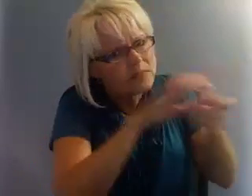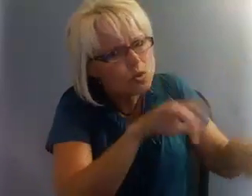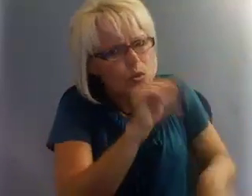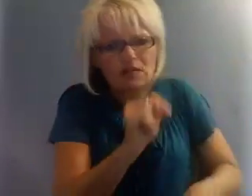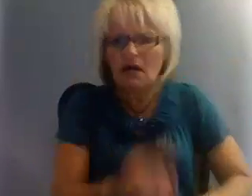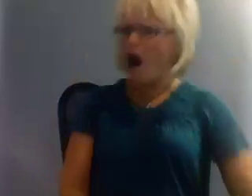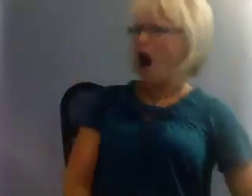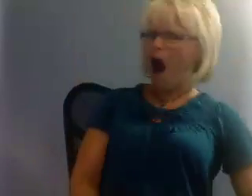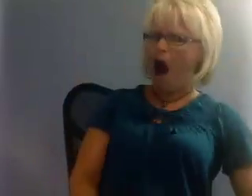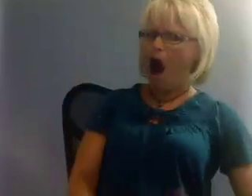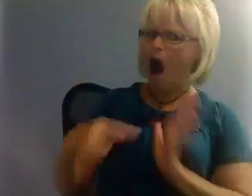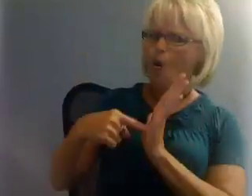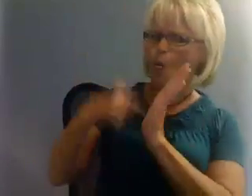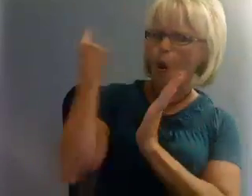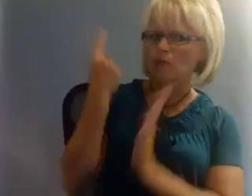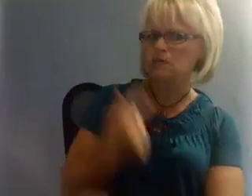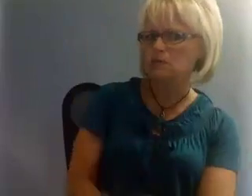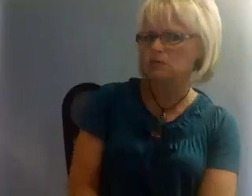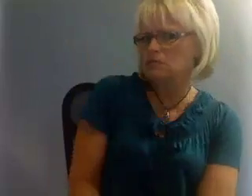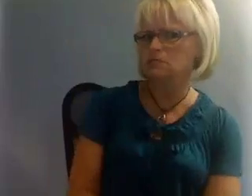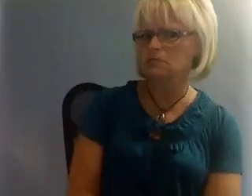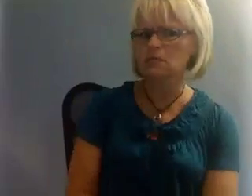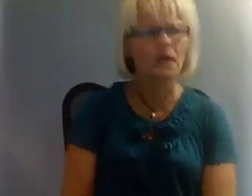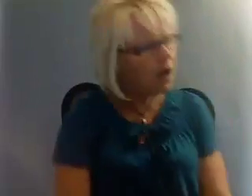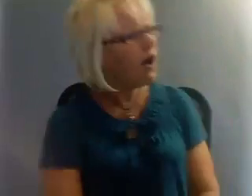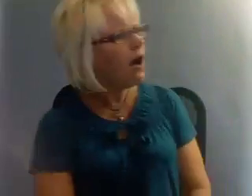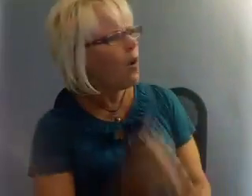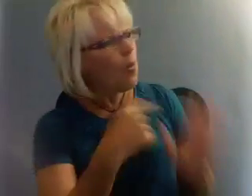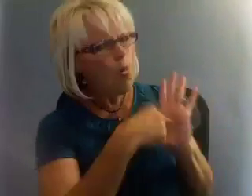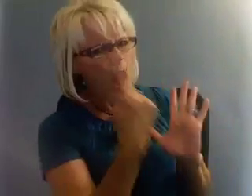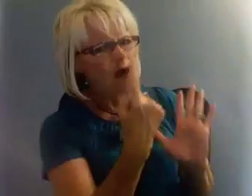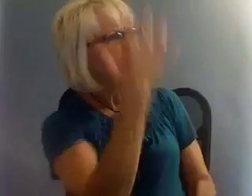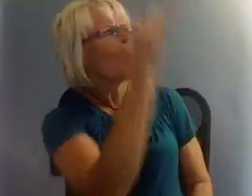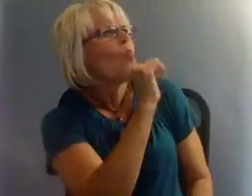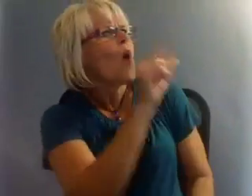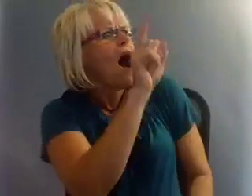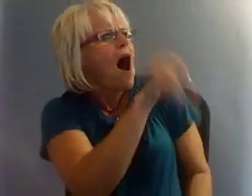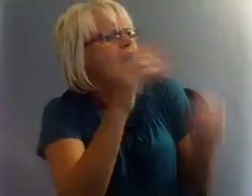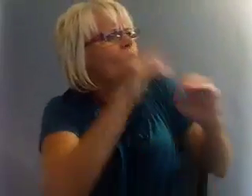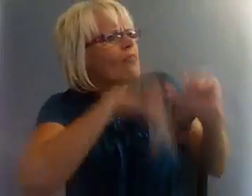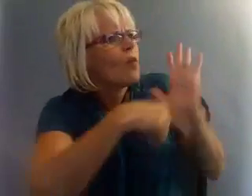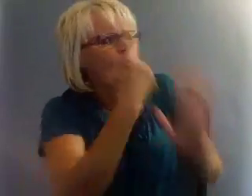Once. I was amazed. I said, once? Why wouldn't you ask more than once? I shouldn't have